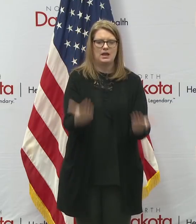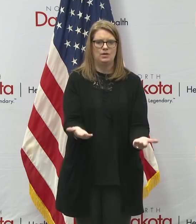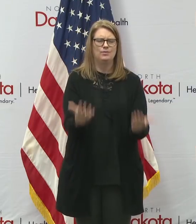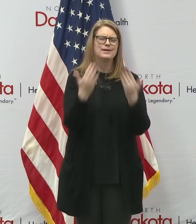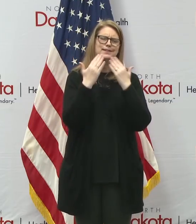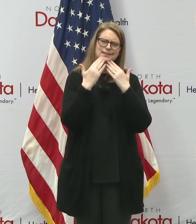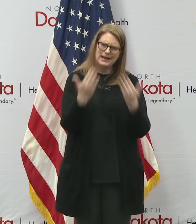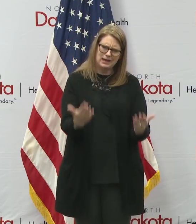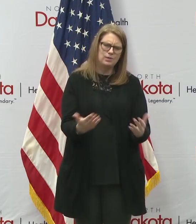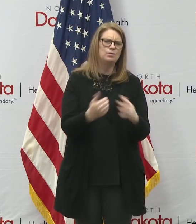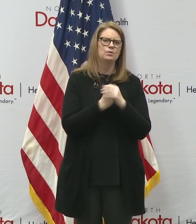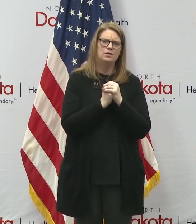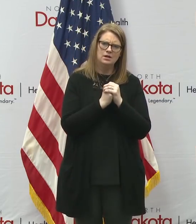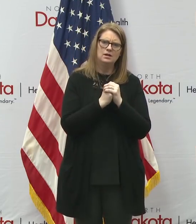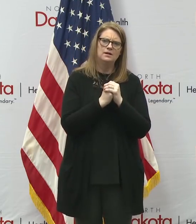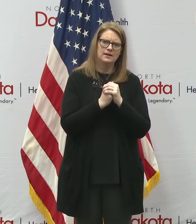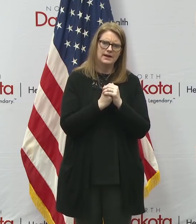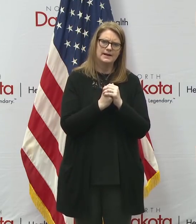know that